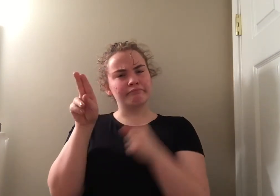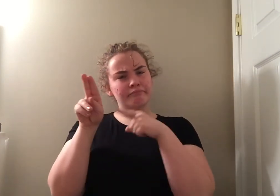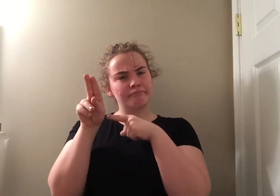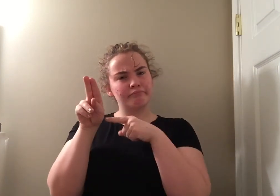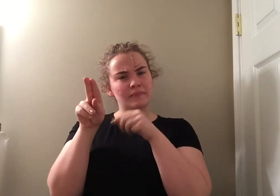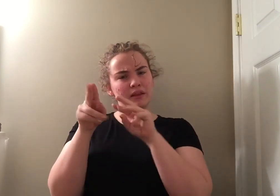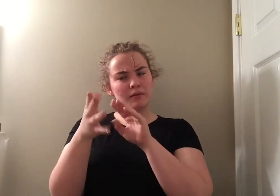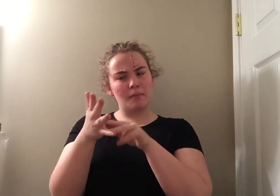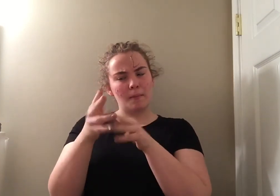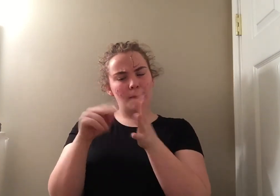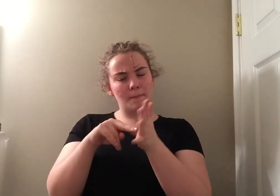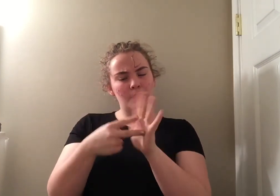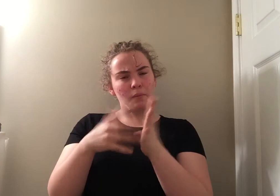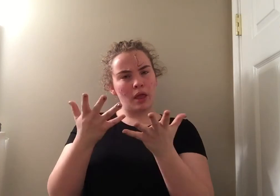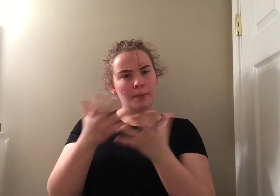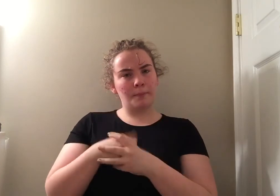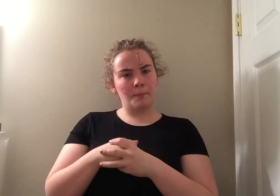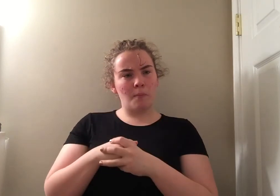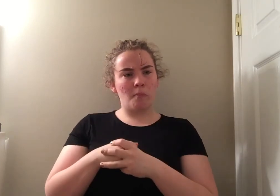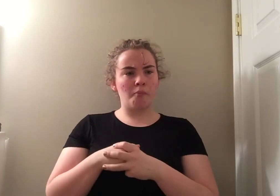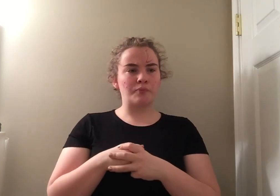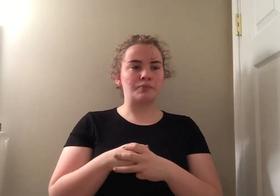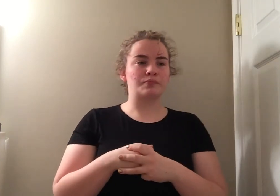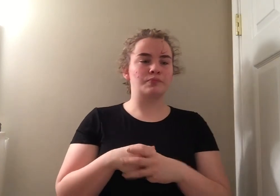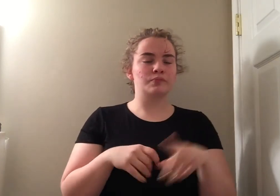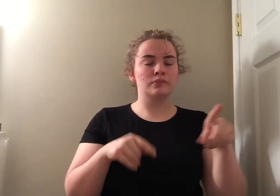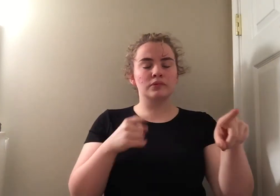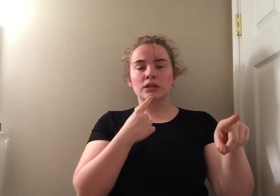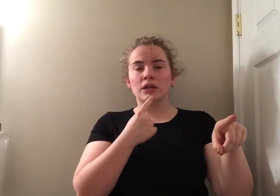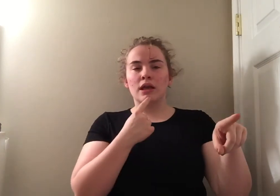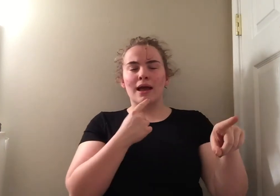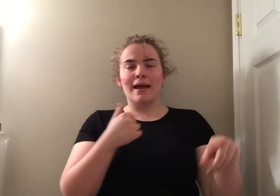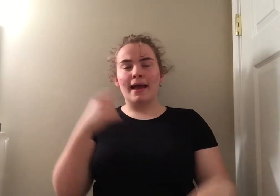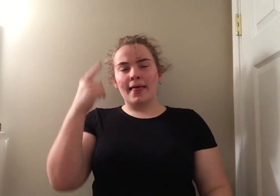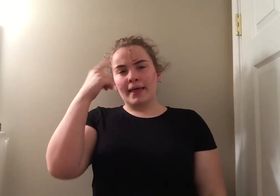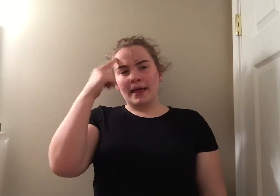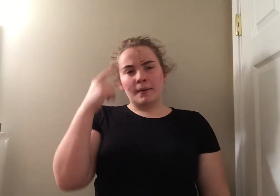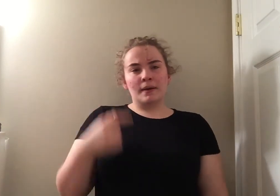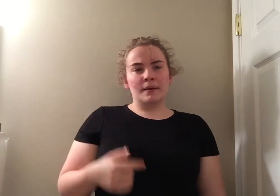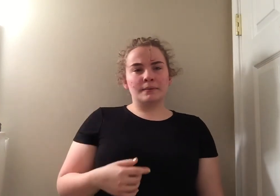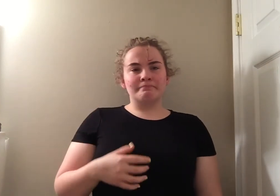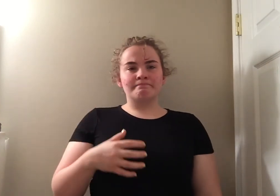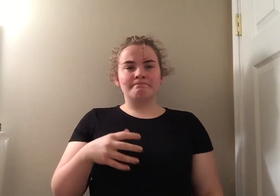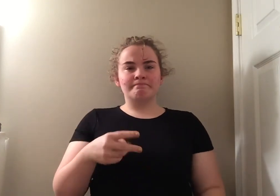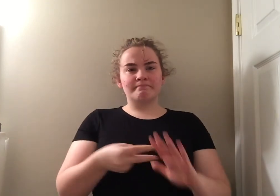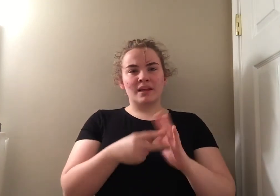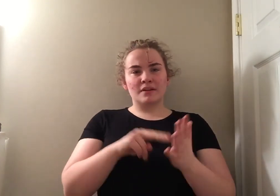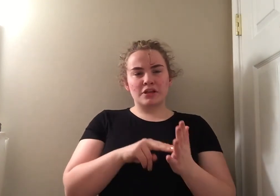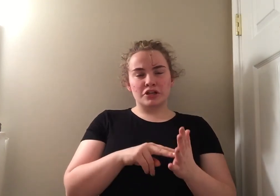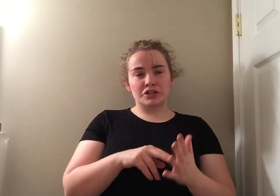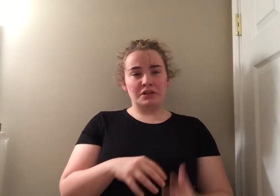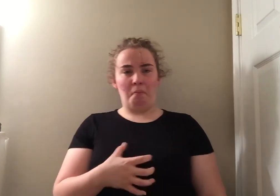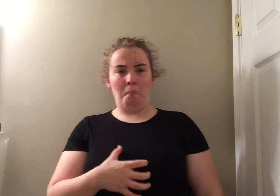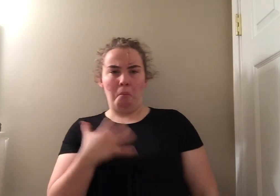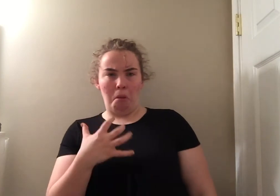mean chair. Like she's starting to get mean. So let's break this down. When I say I want you